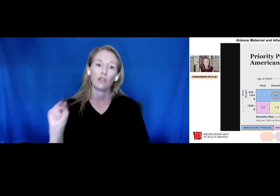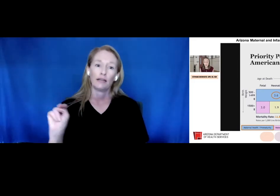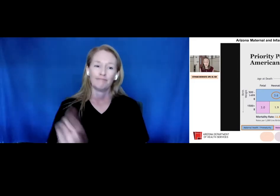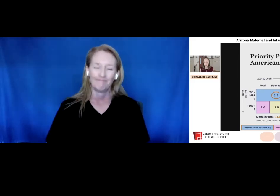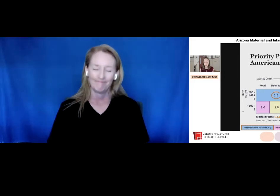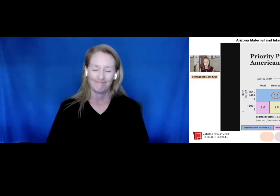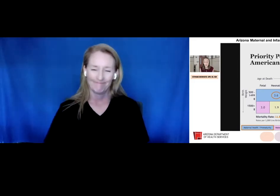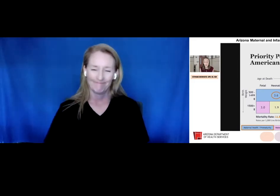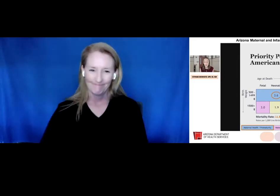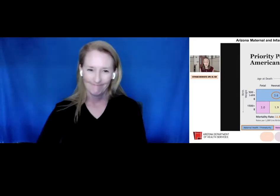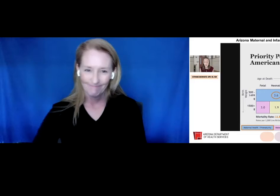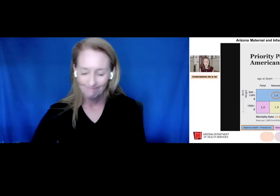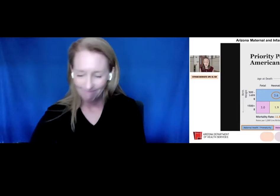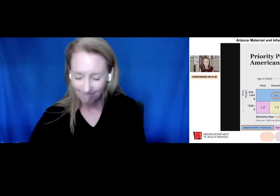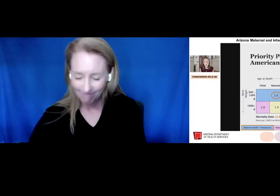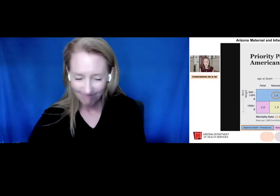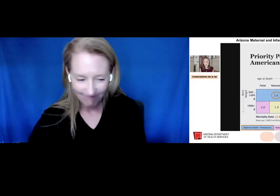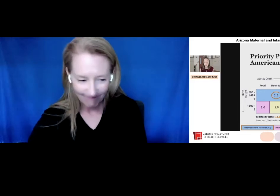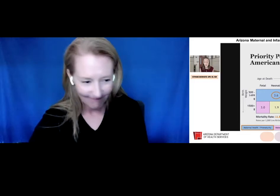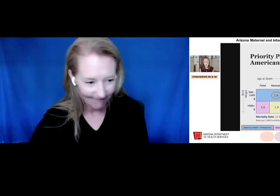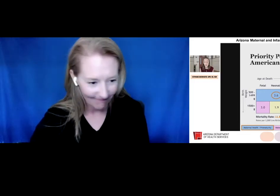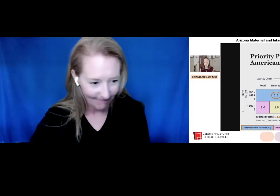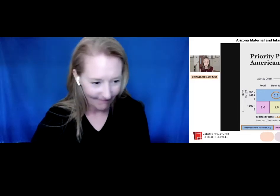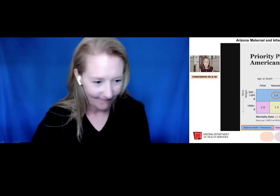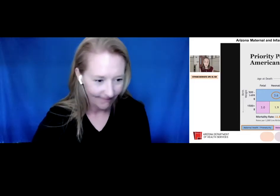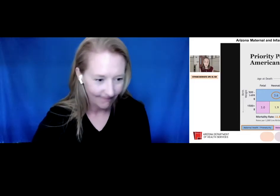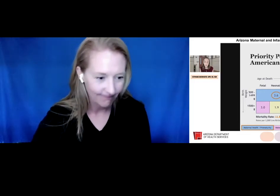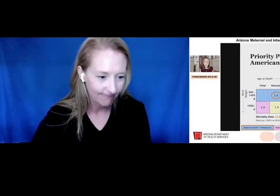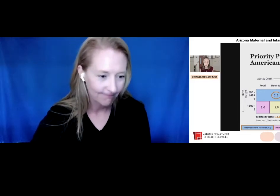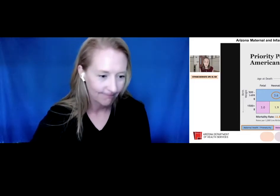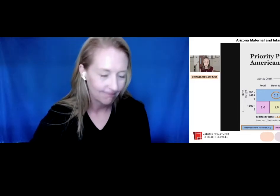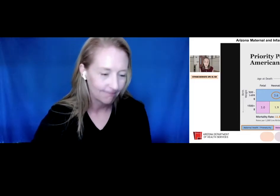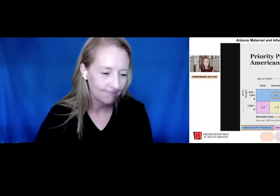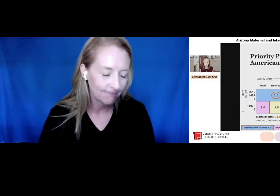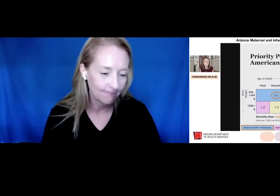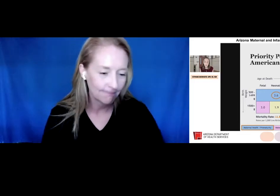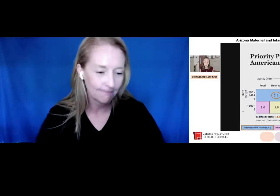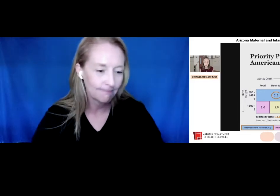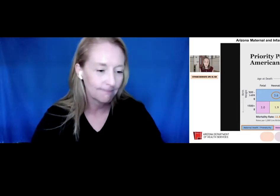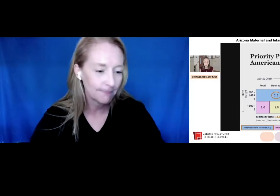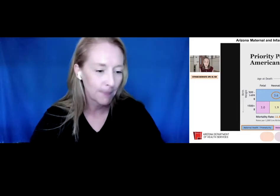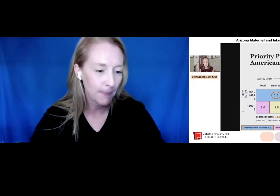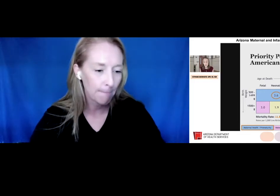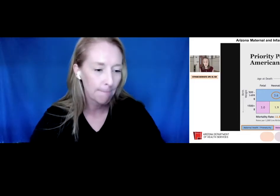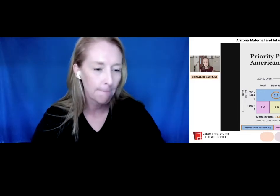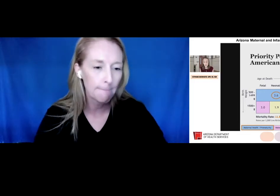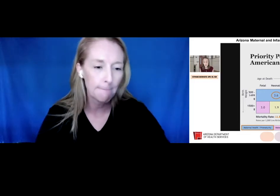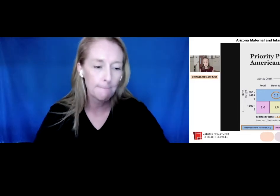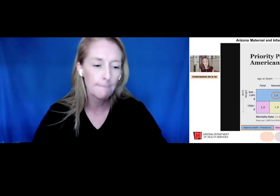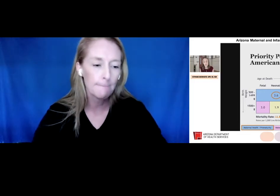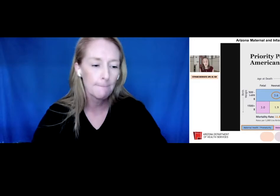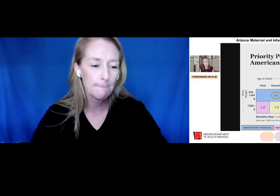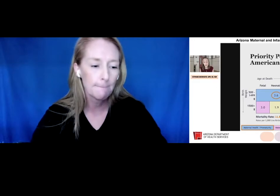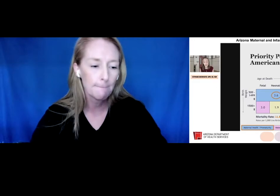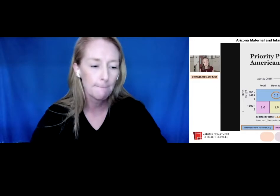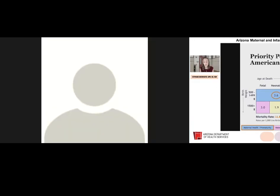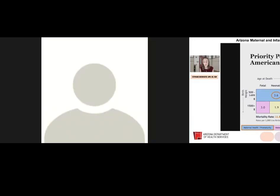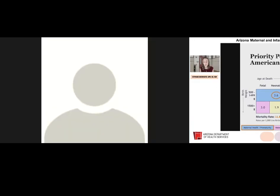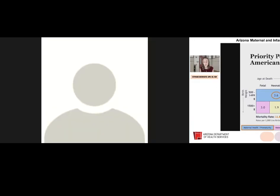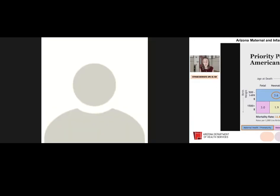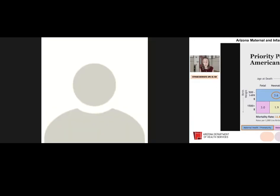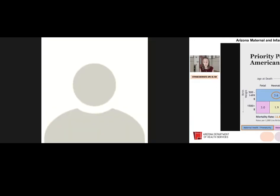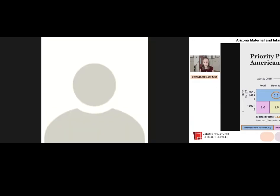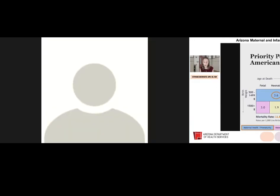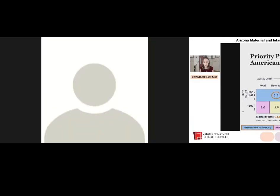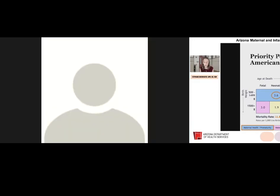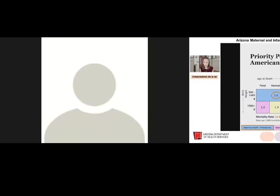off of the excess mortality rate map to determine which periods of risk to focus on. So in this case, it actually